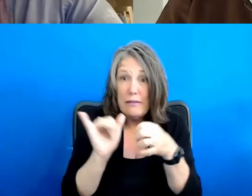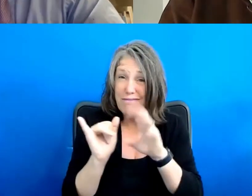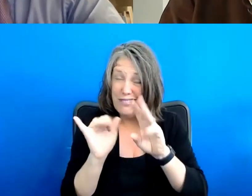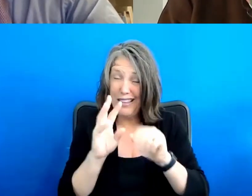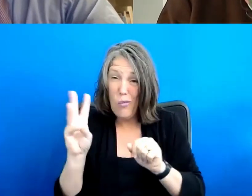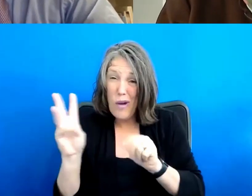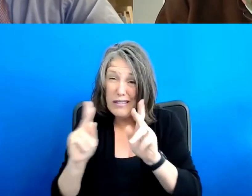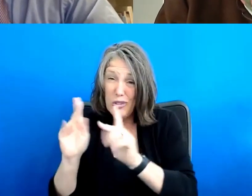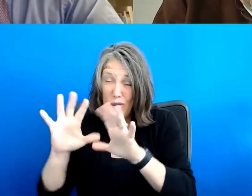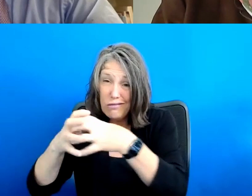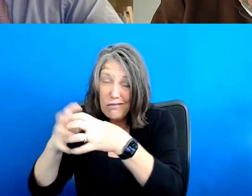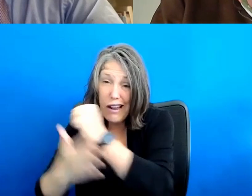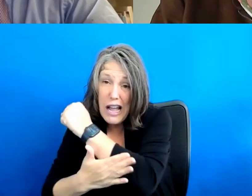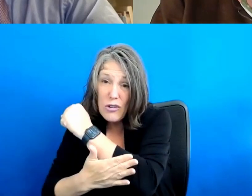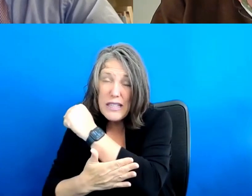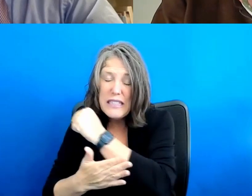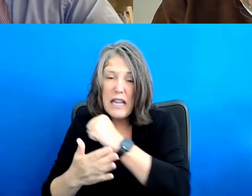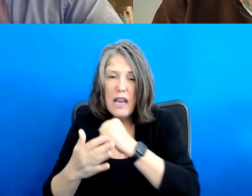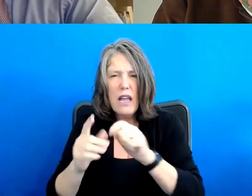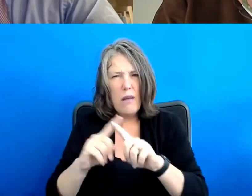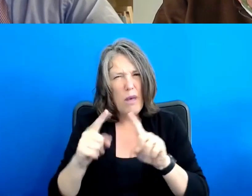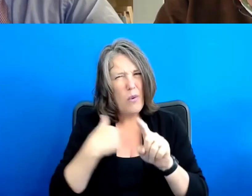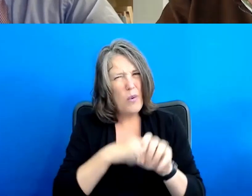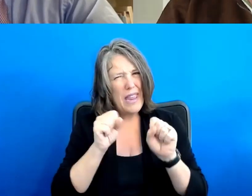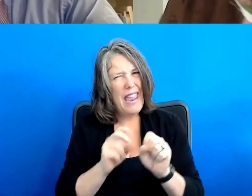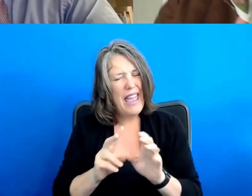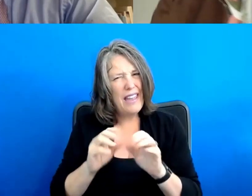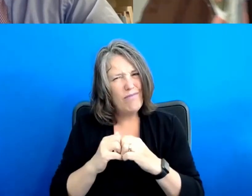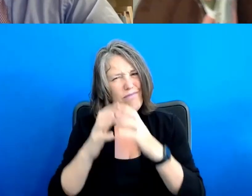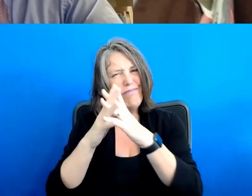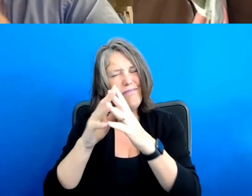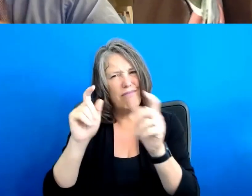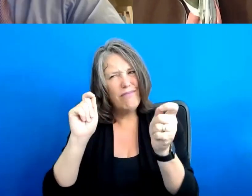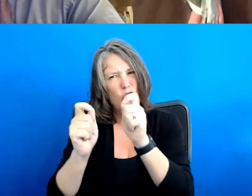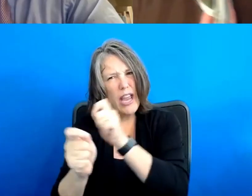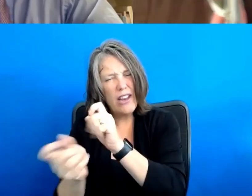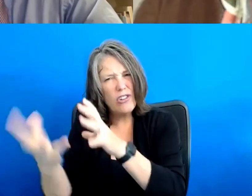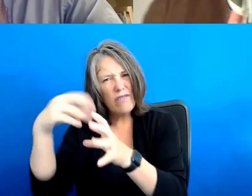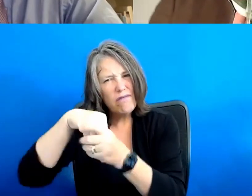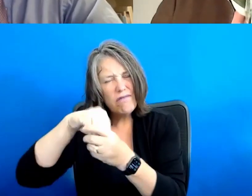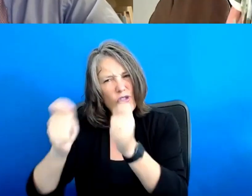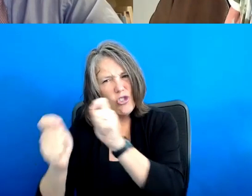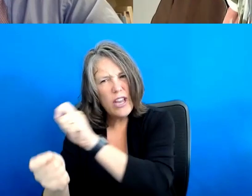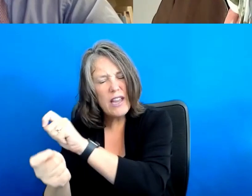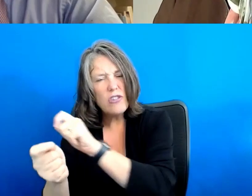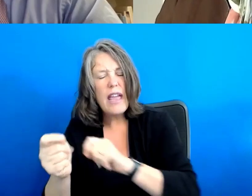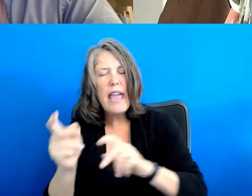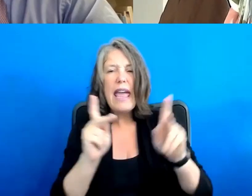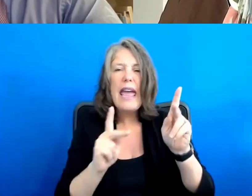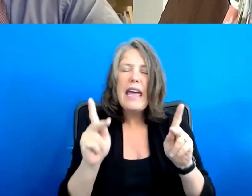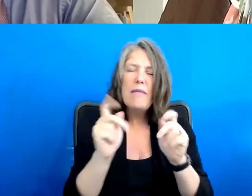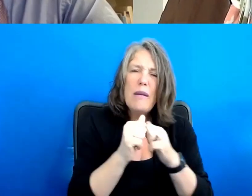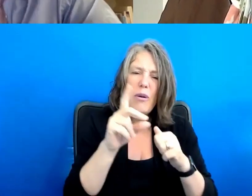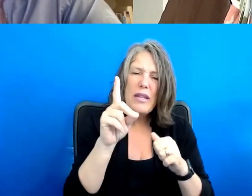there are always ways to bring about change. And it's always fascinating to me that people with disabilities have so